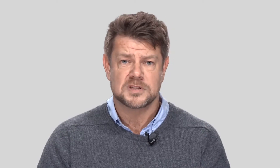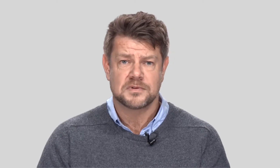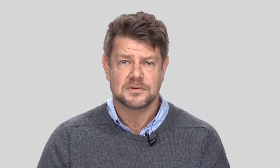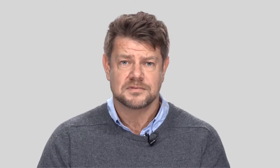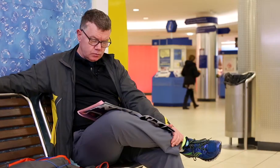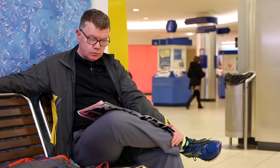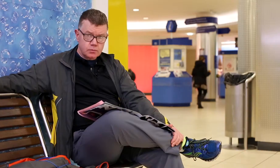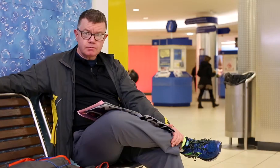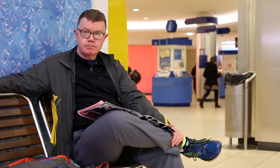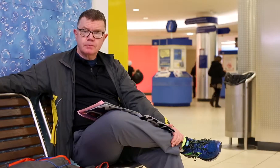hospital.